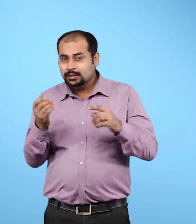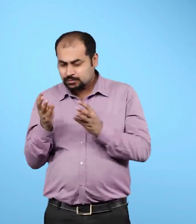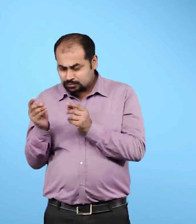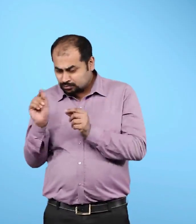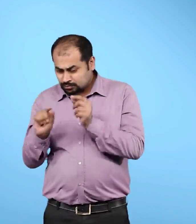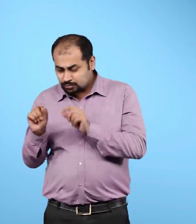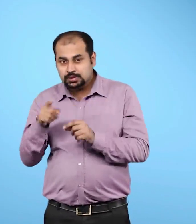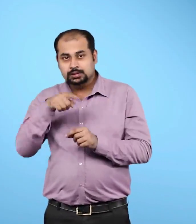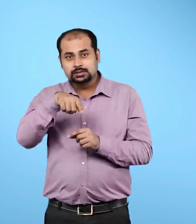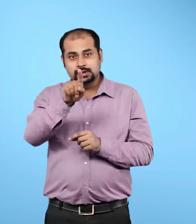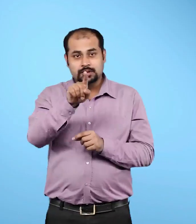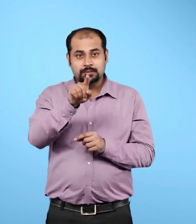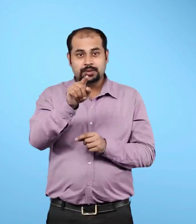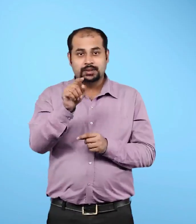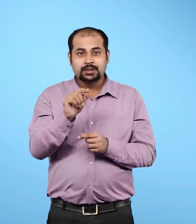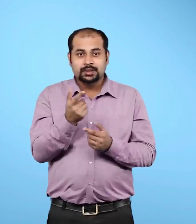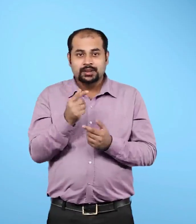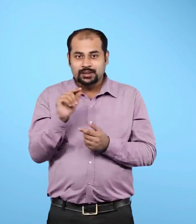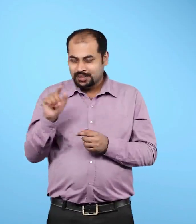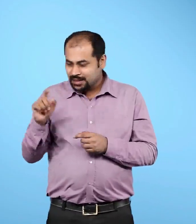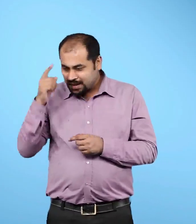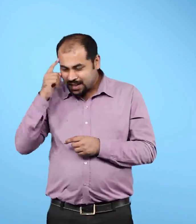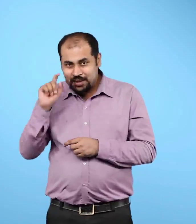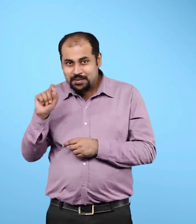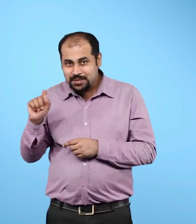a small ant is saying,